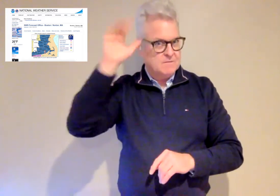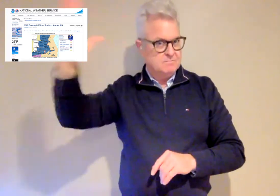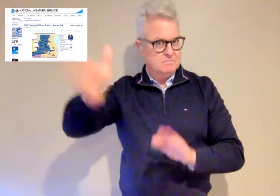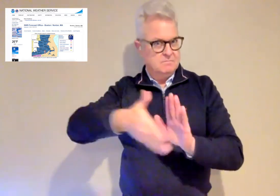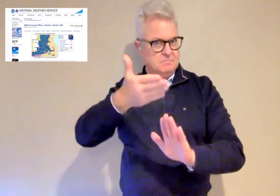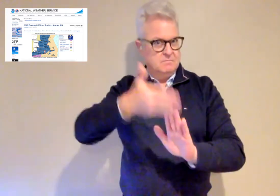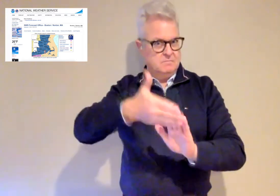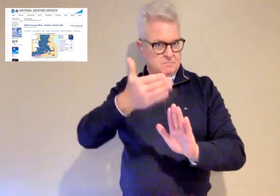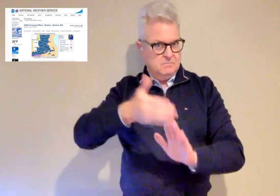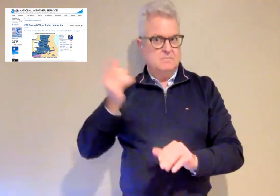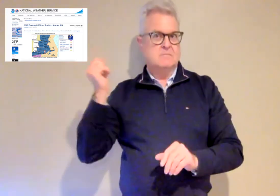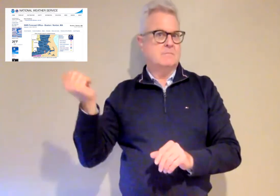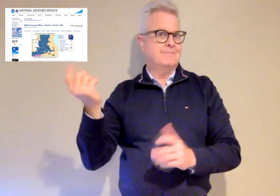This news is run by the federal government.